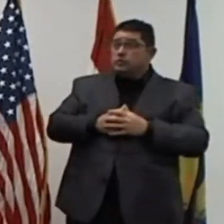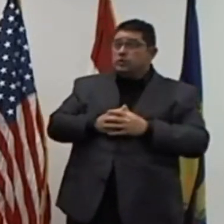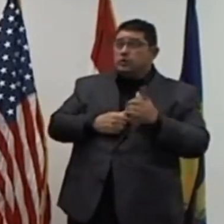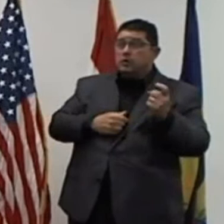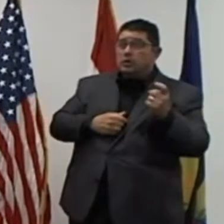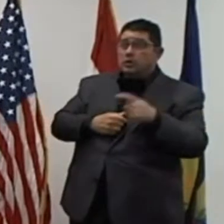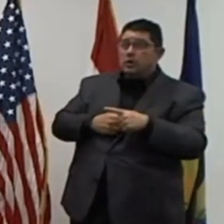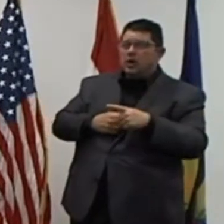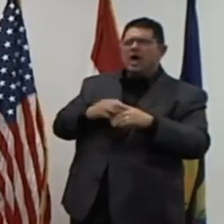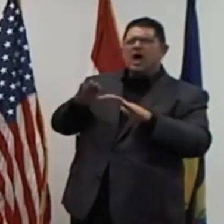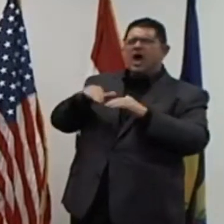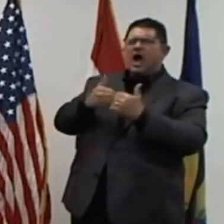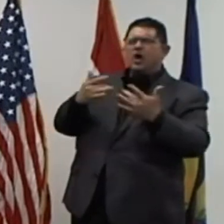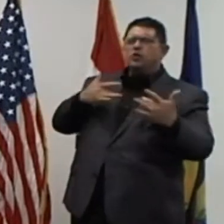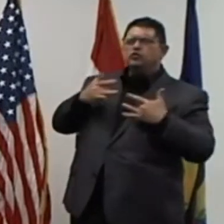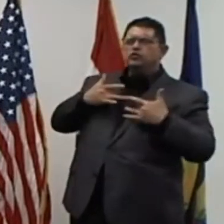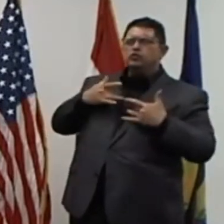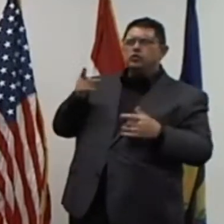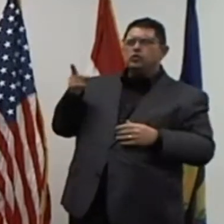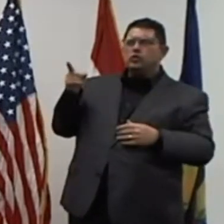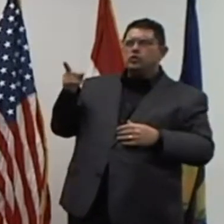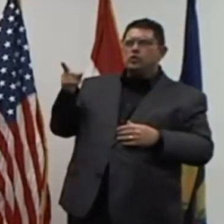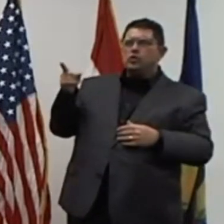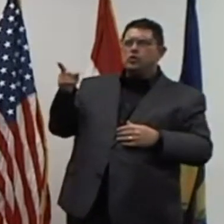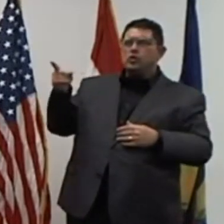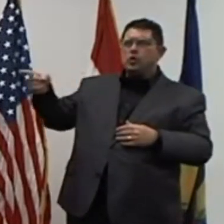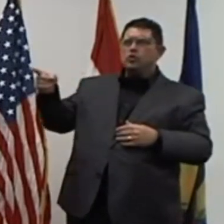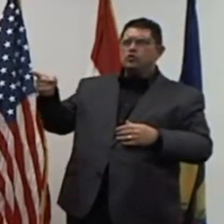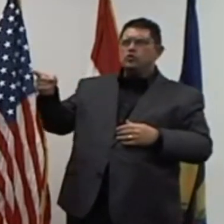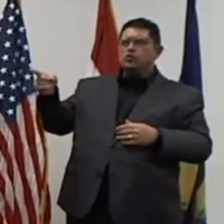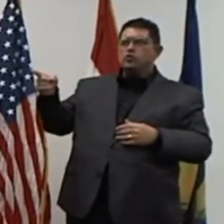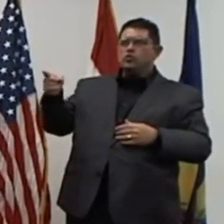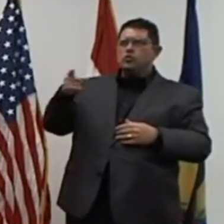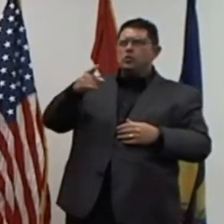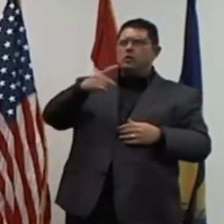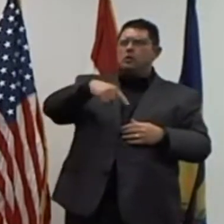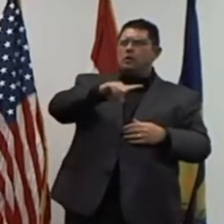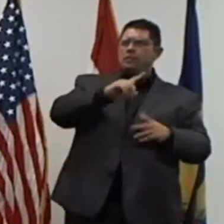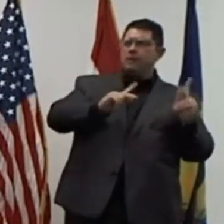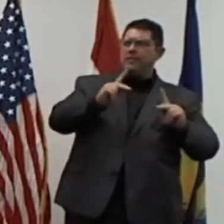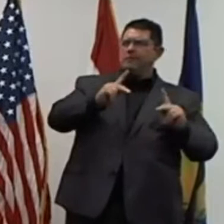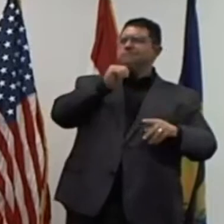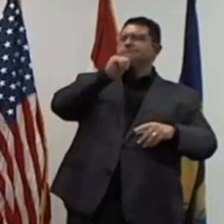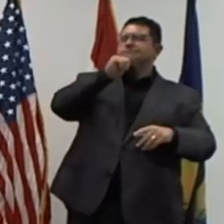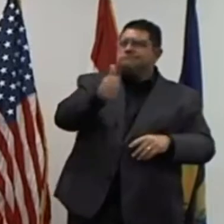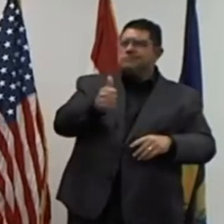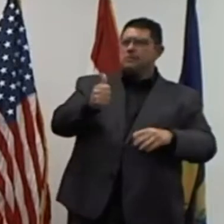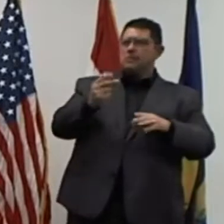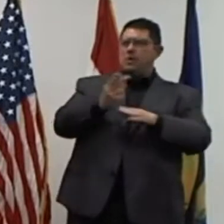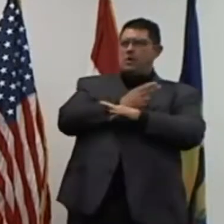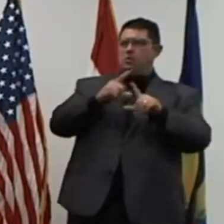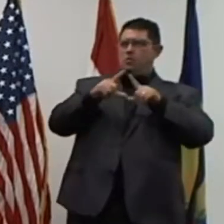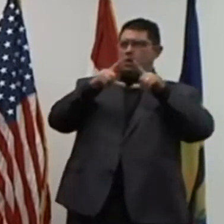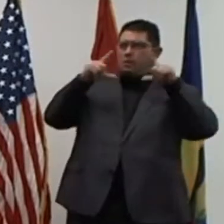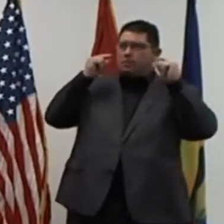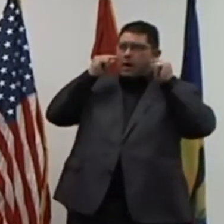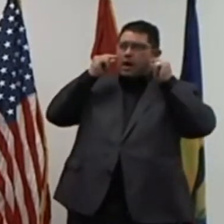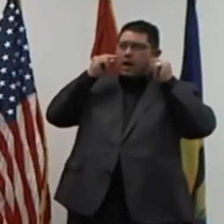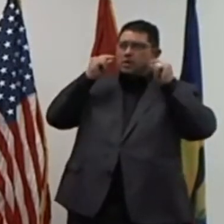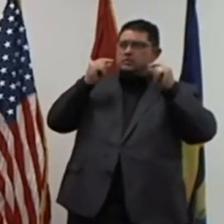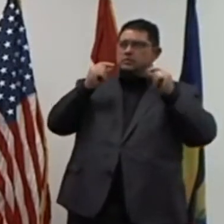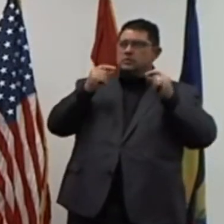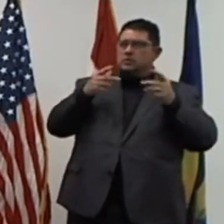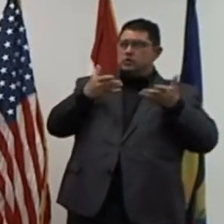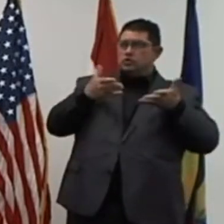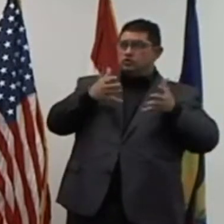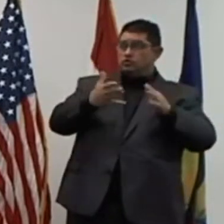How concerned are you about people not wearing masks as you move forward with the expanded capacity? Are